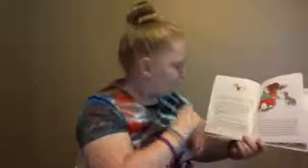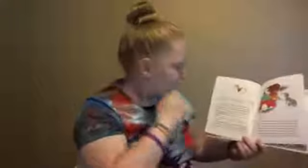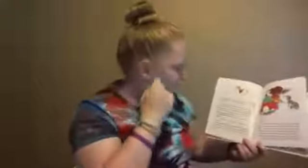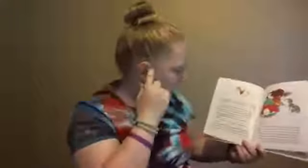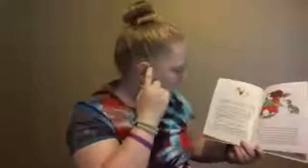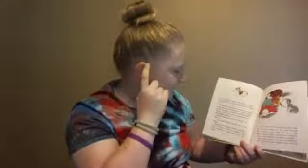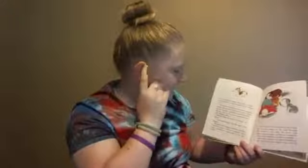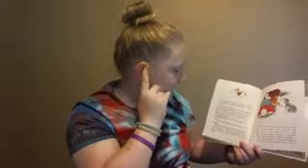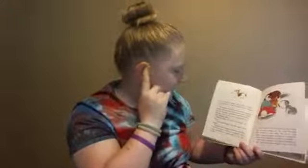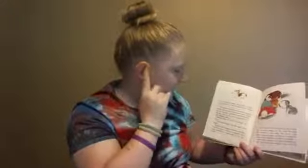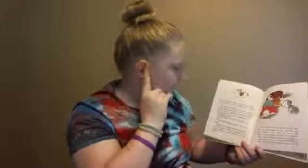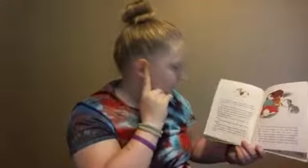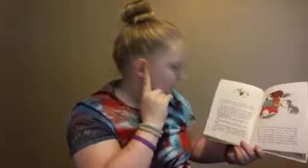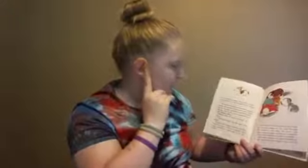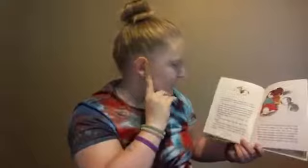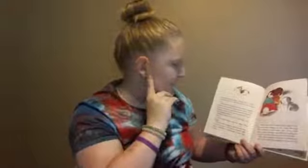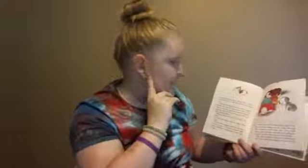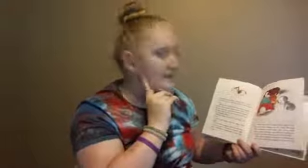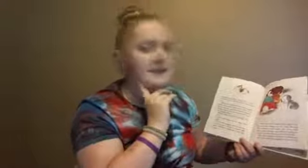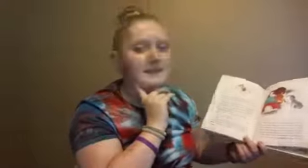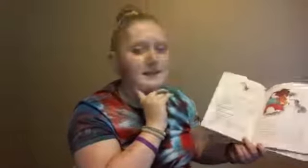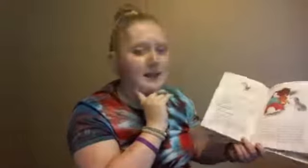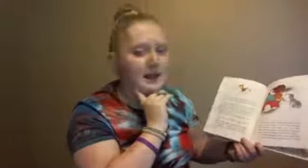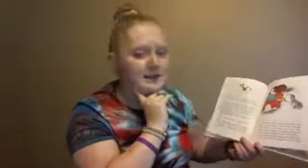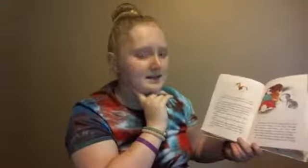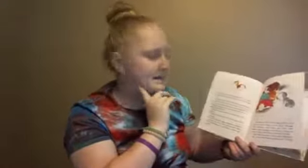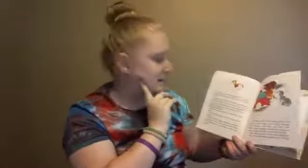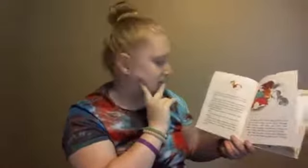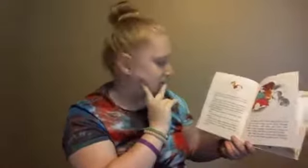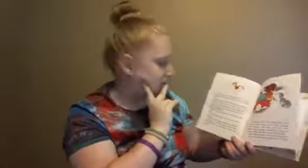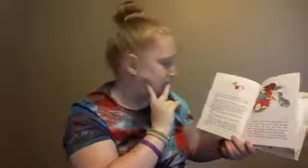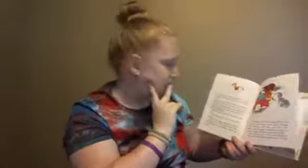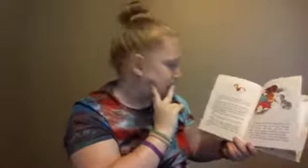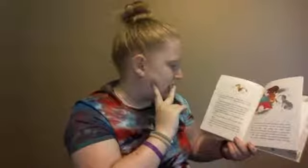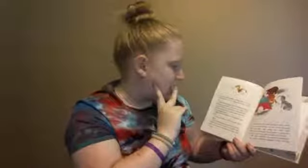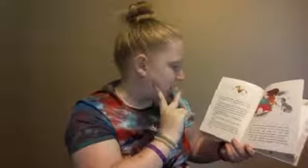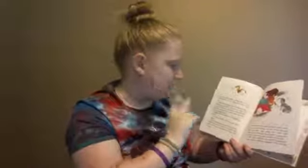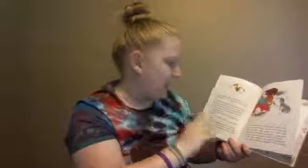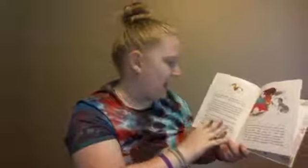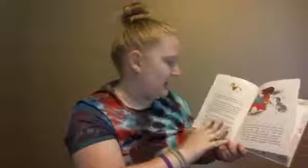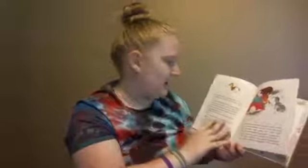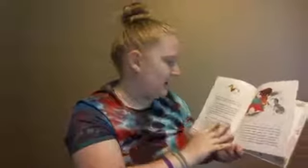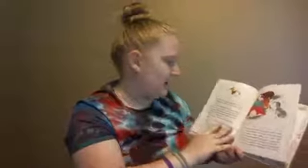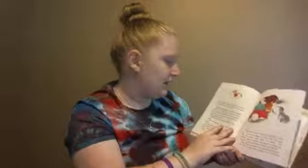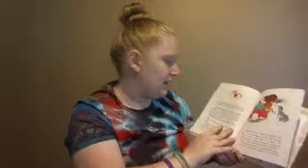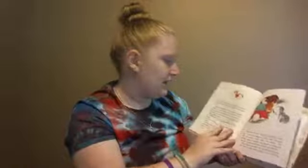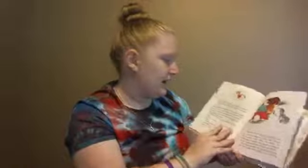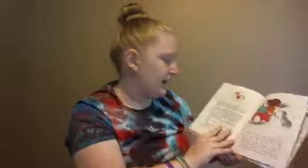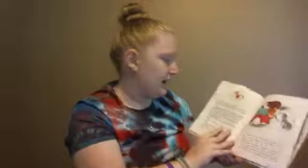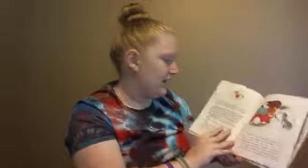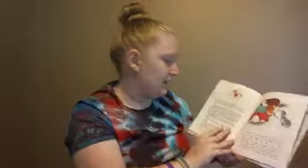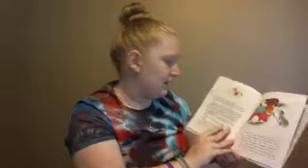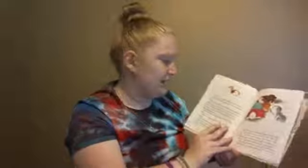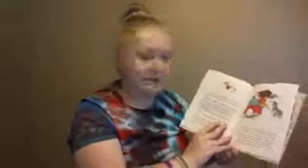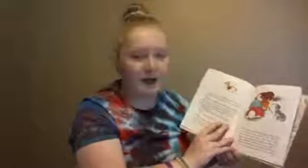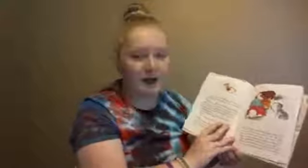There he was, the Pokey little puppy, sitting still as a stone, with his head on one side and his ears cocked